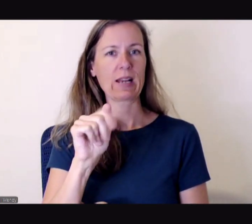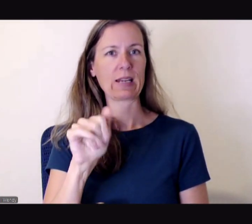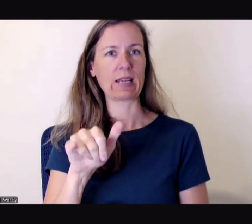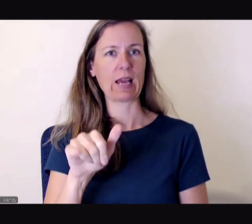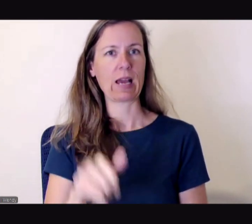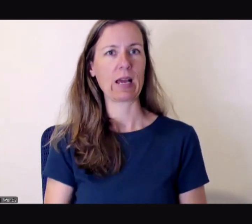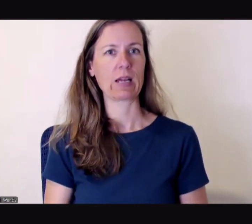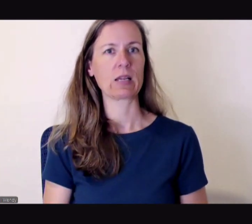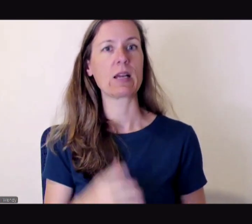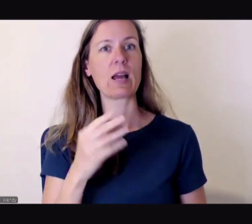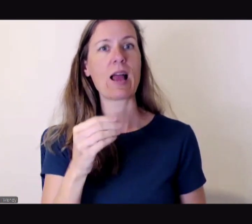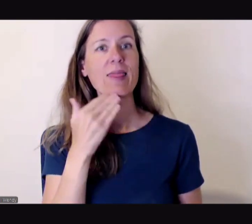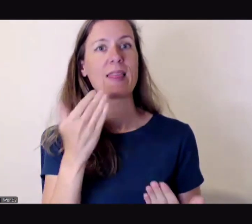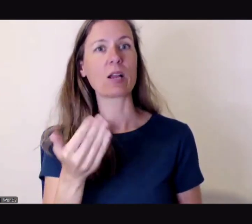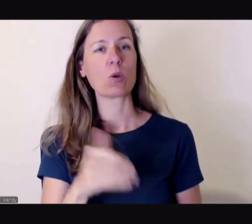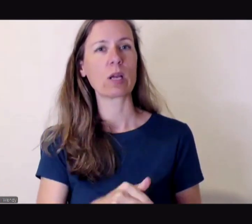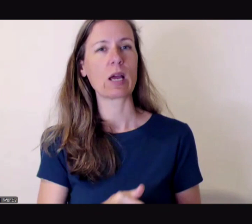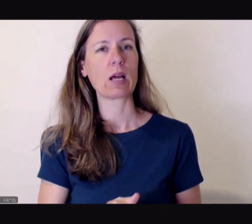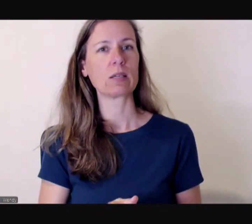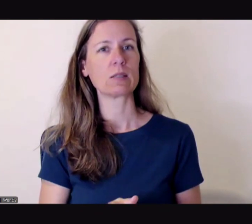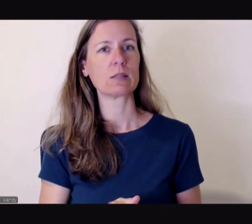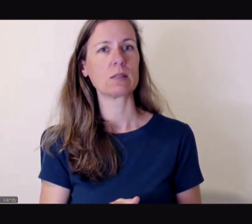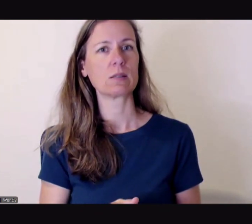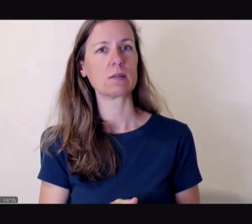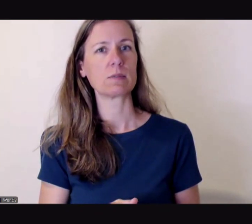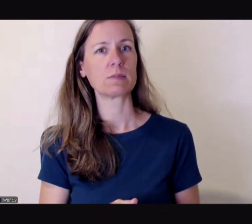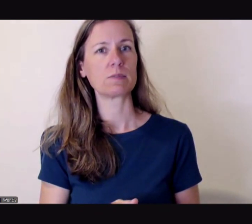And thank you again. Yeah, thank you.